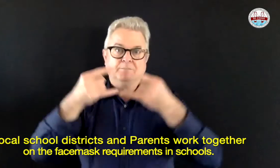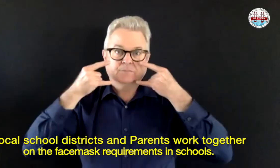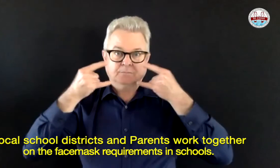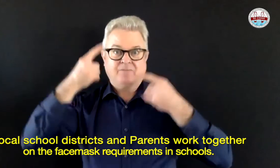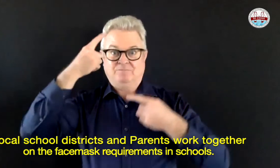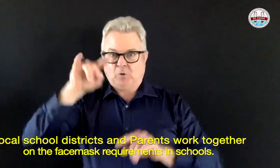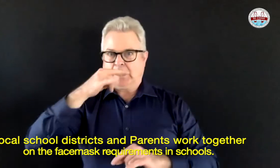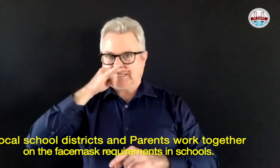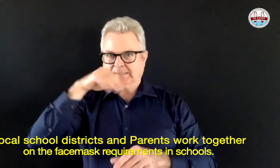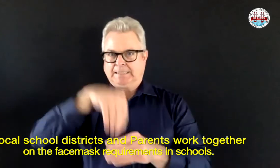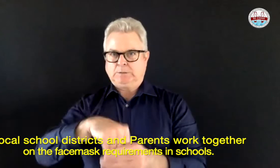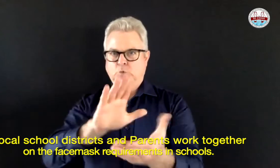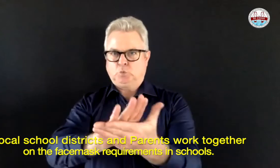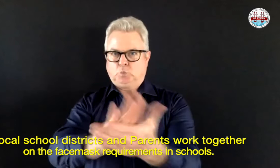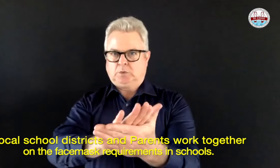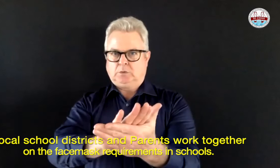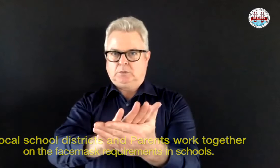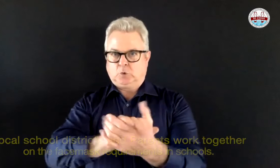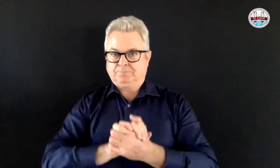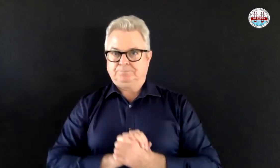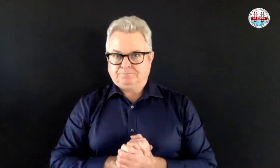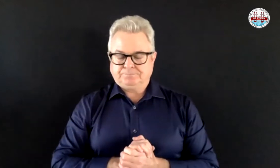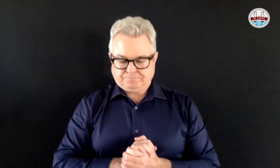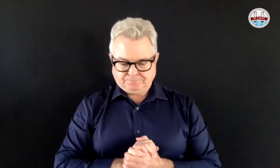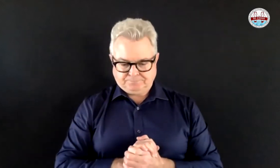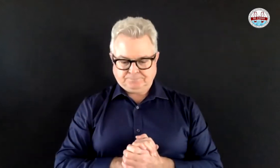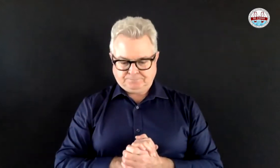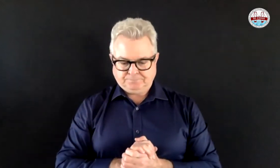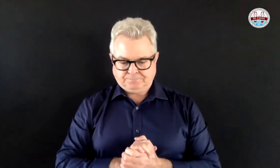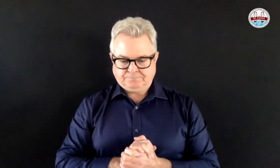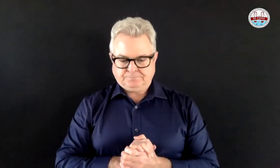will be transferred to the local facilities to make their own decisions.